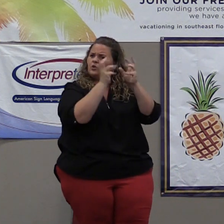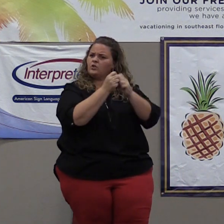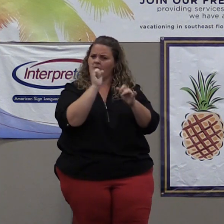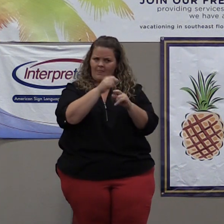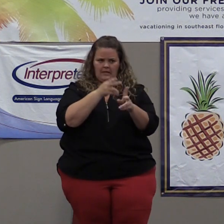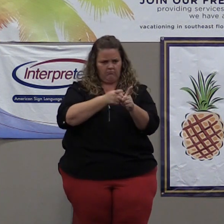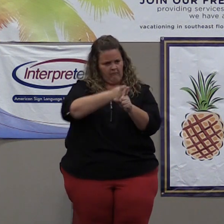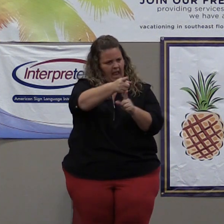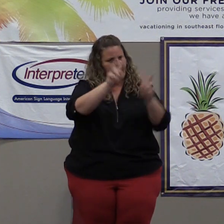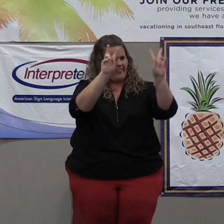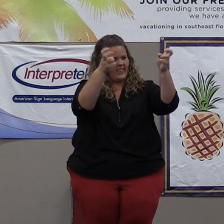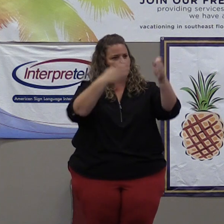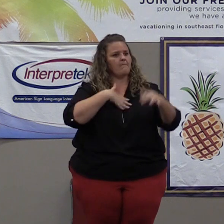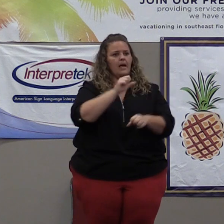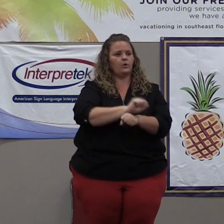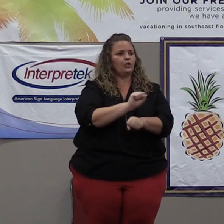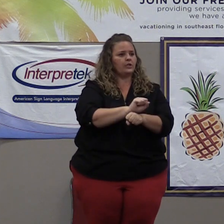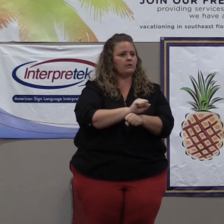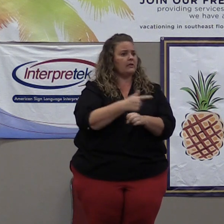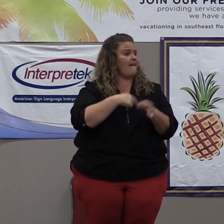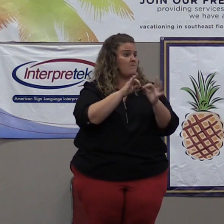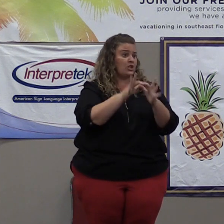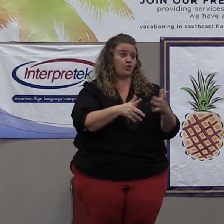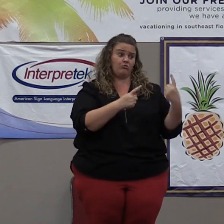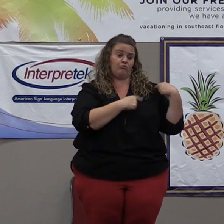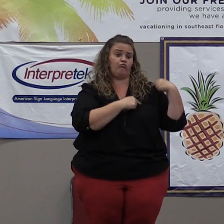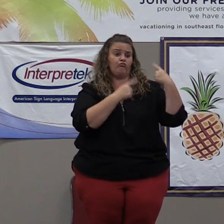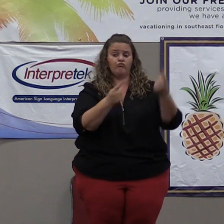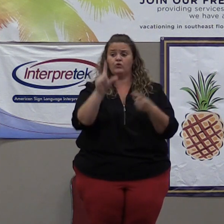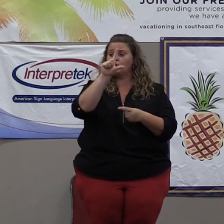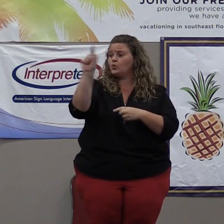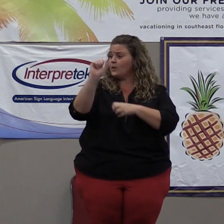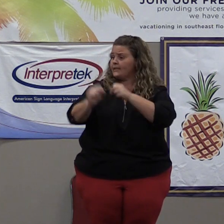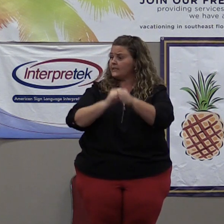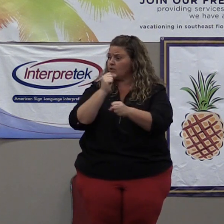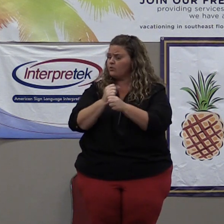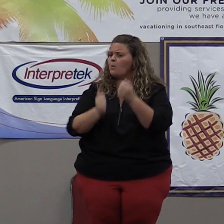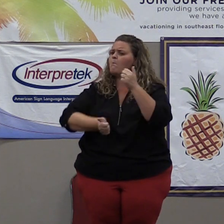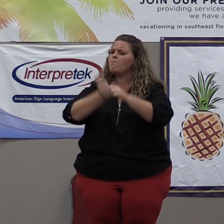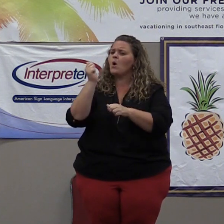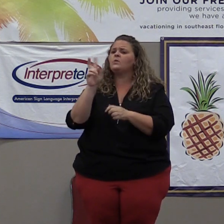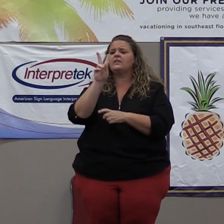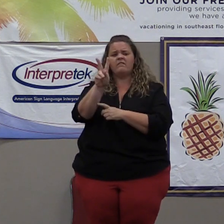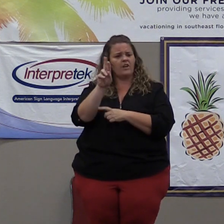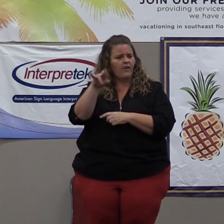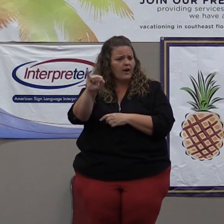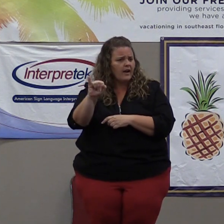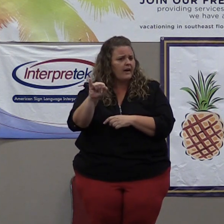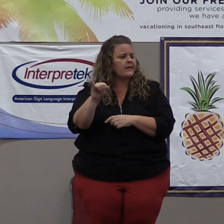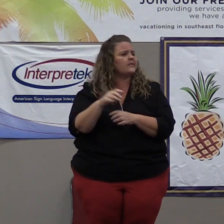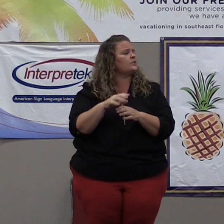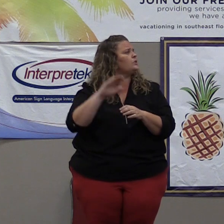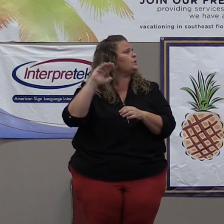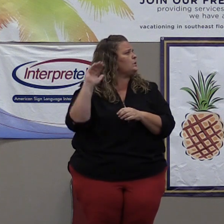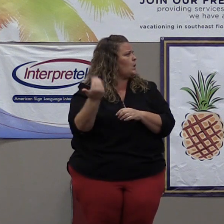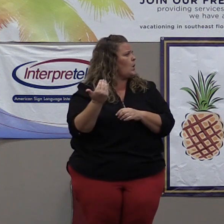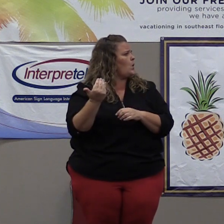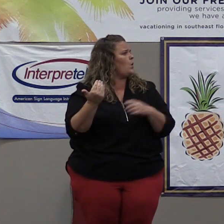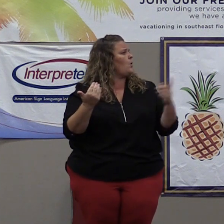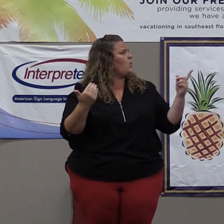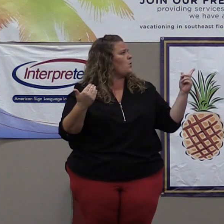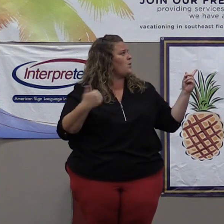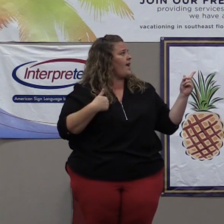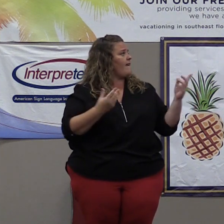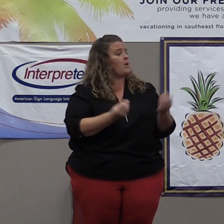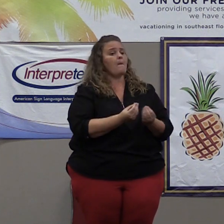same theme in my work. I've been an interpreter for the last 20 years, mostly in video relay. So we have Burnout